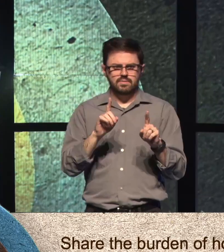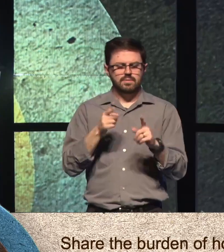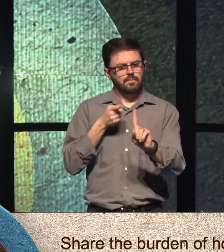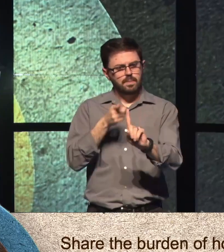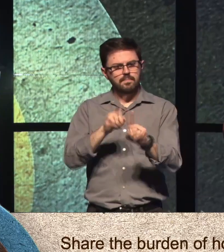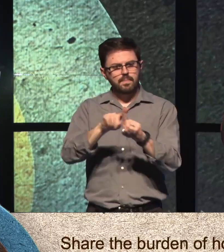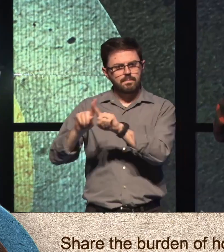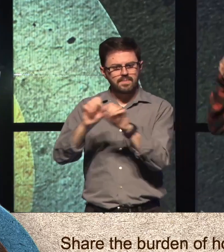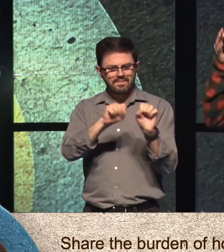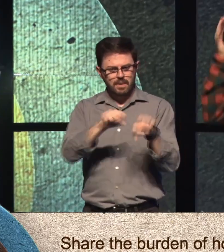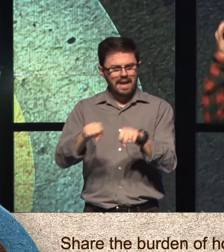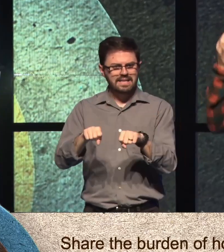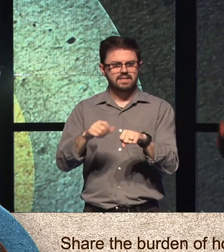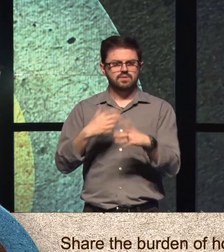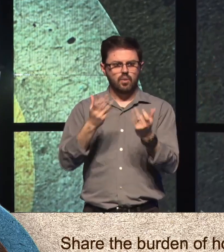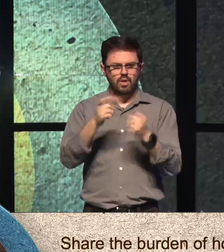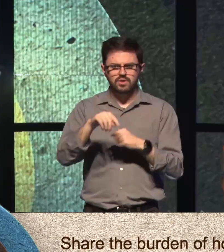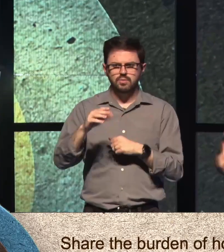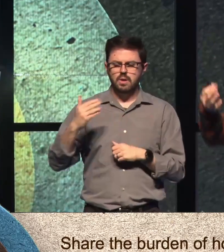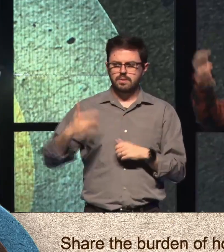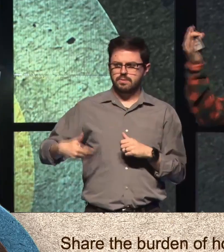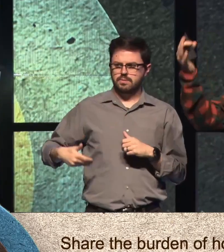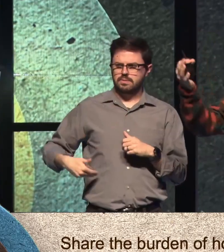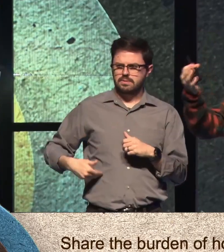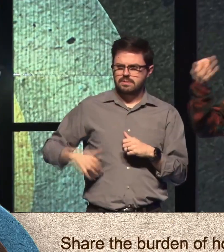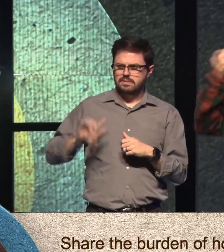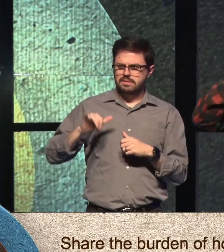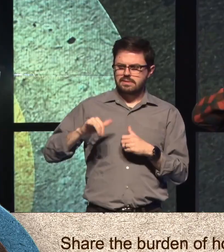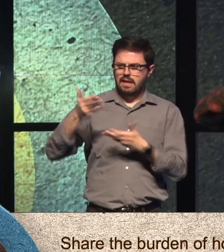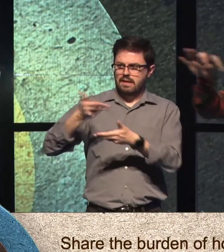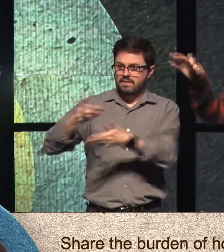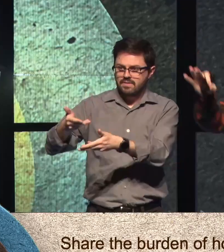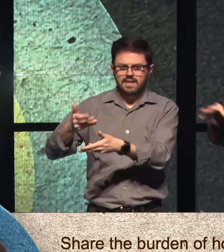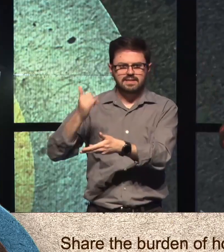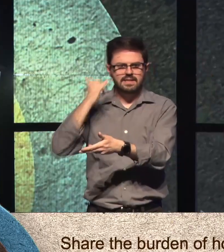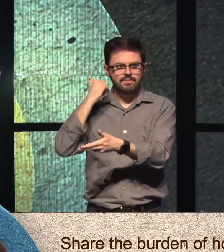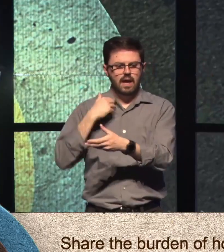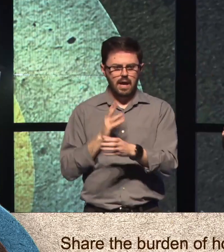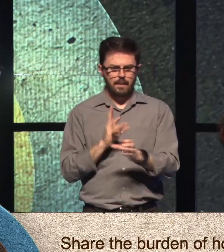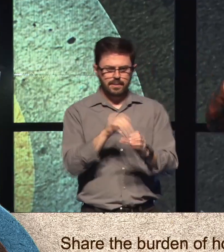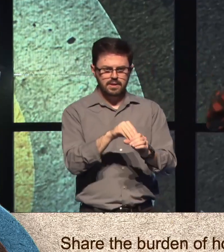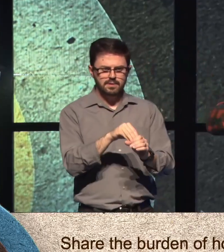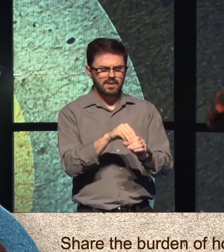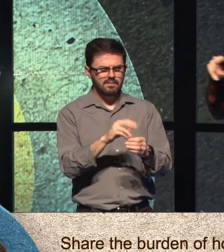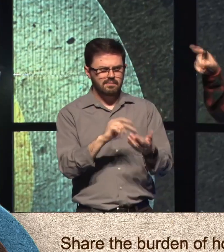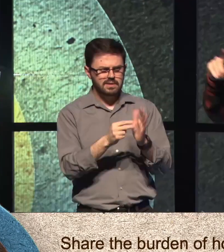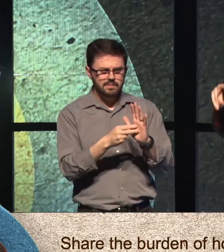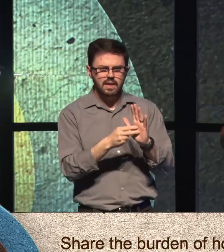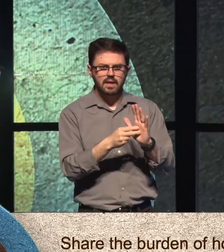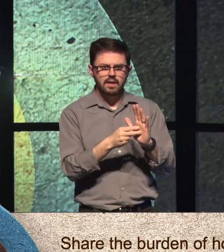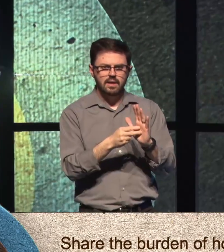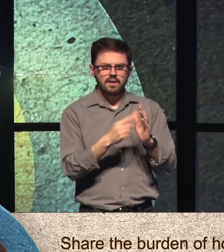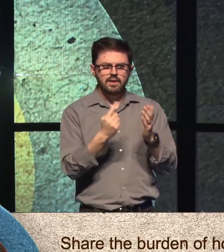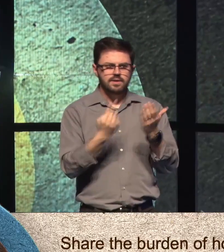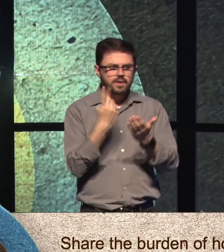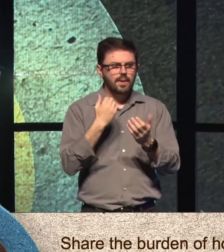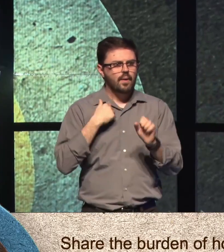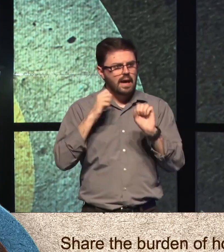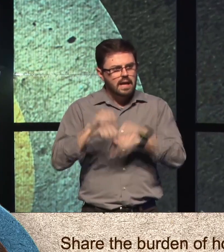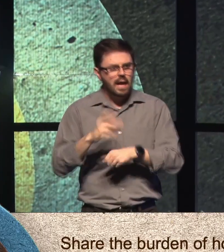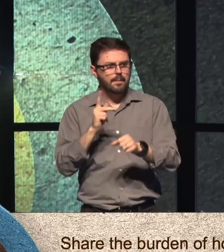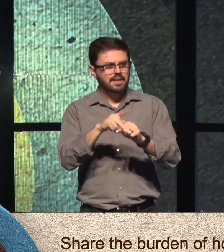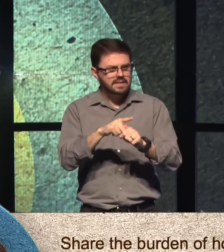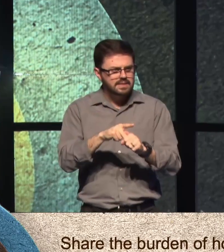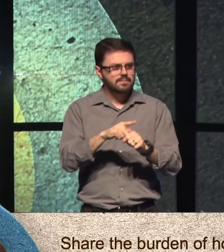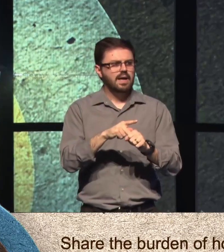sense that invitation as, okay, if I'm a part of this, that's what it means. I'm actually going to share that burden. Somehow I'll participate in making it a